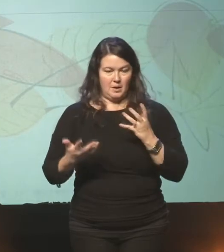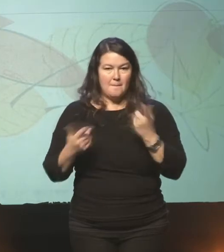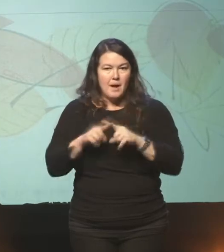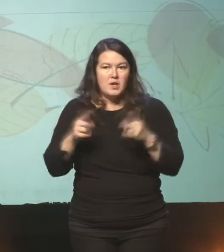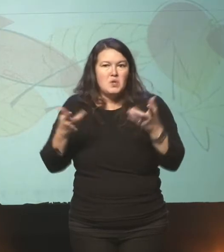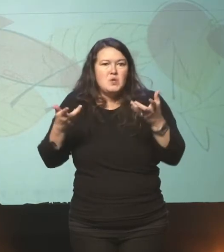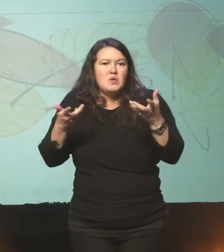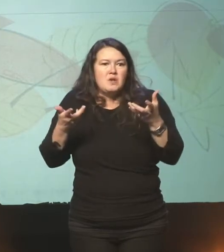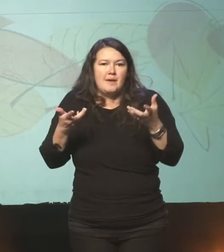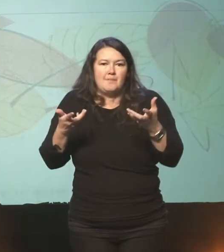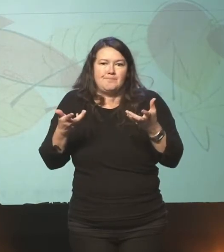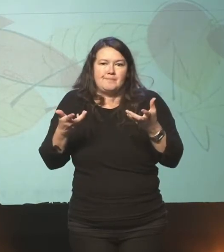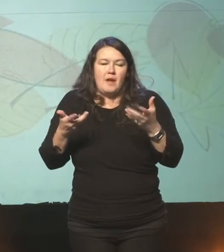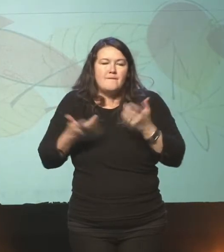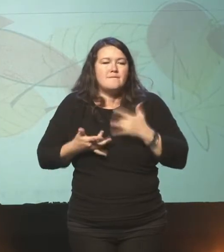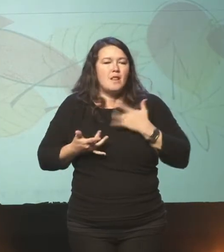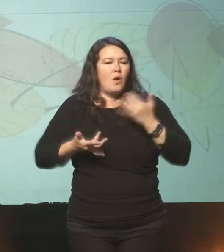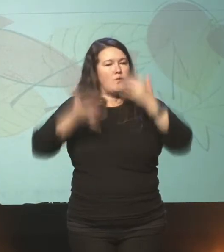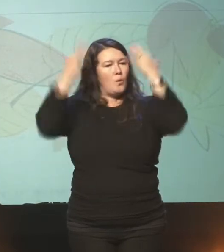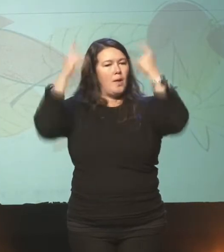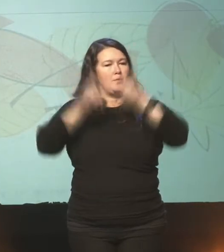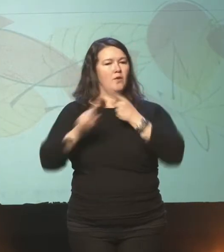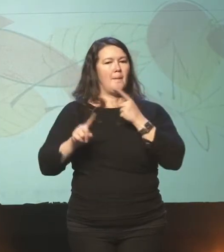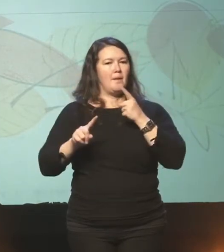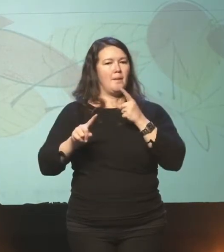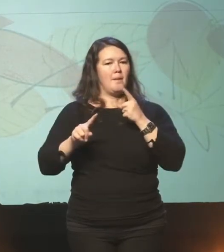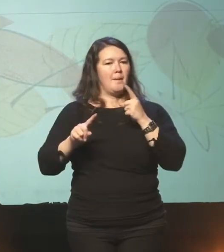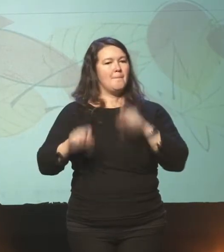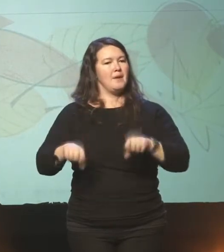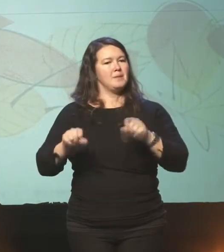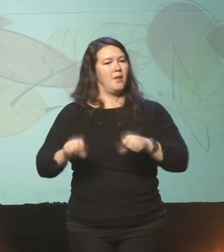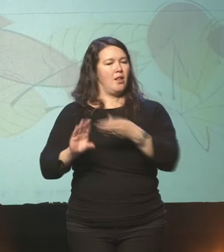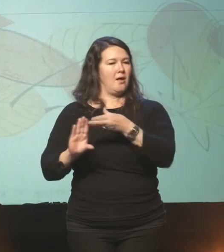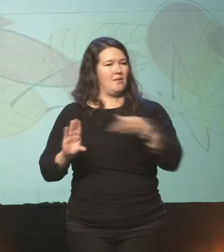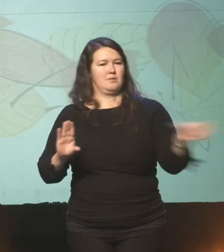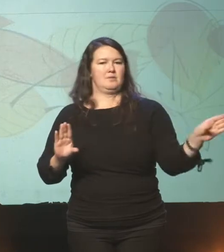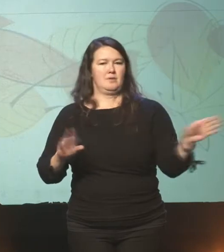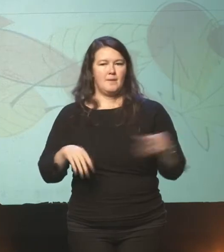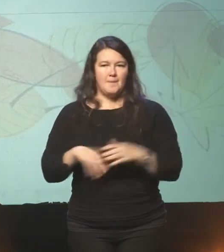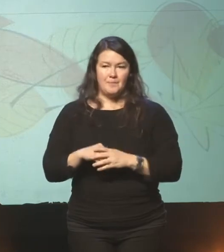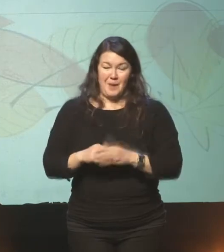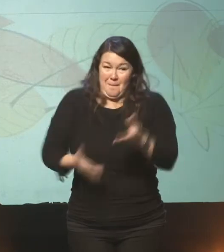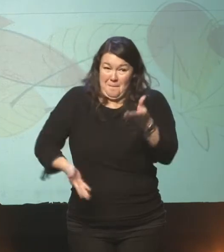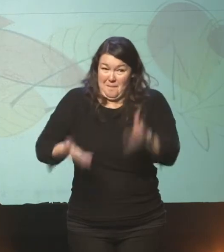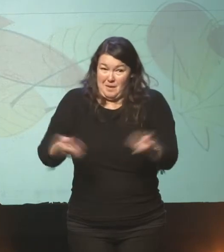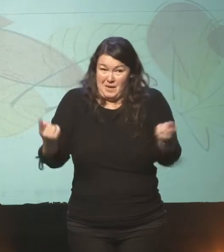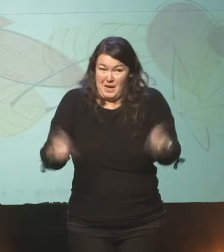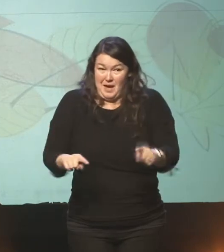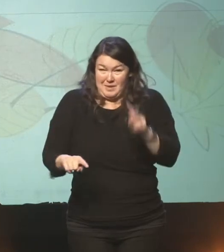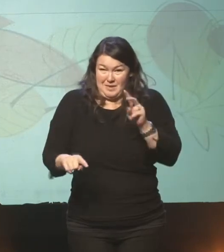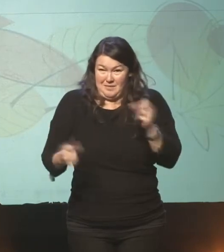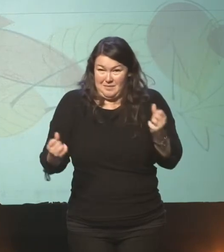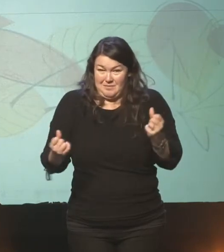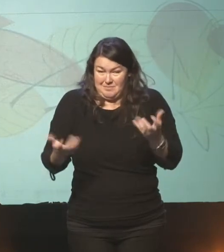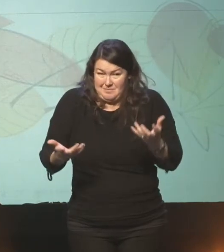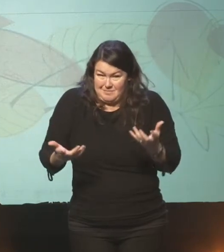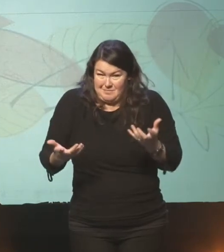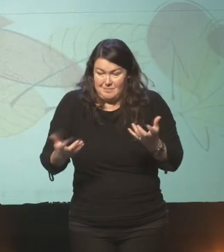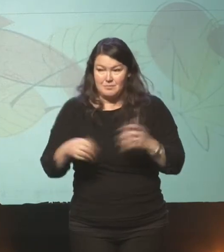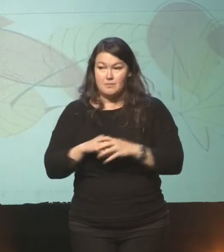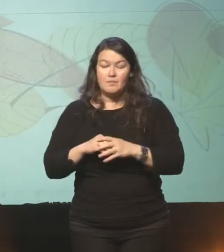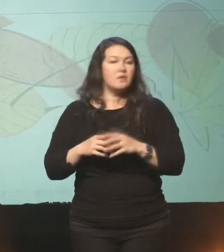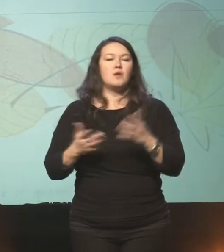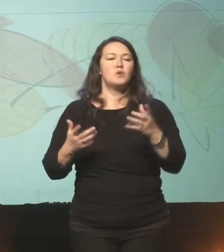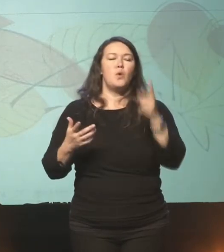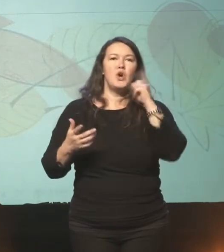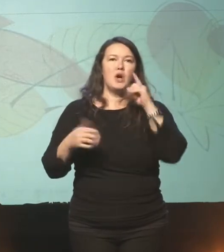what might happen. It might happen. So it's not grounded in a past experience. It just might happen. So you heard on the news that there was a